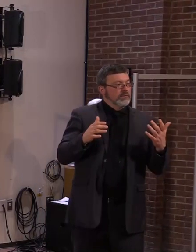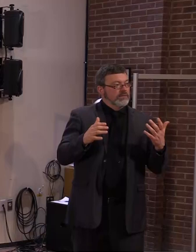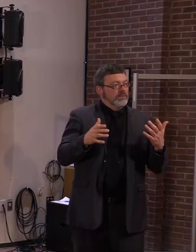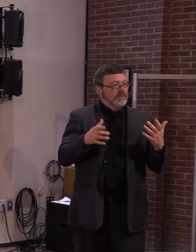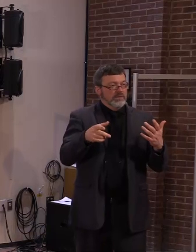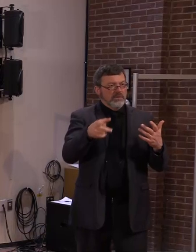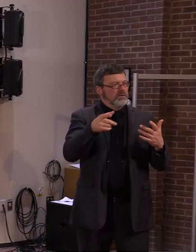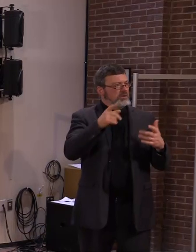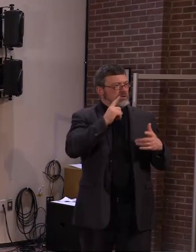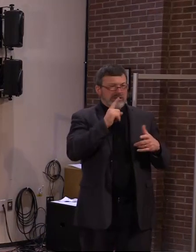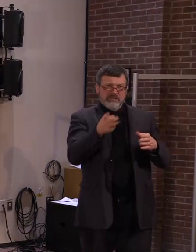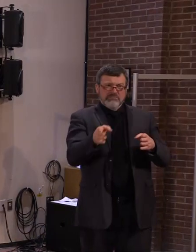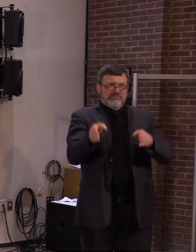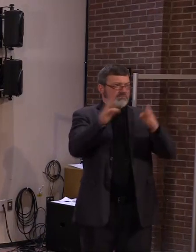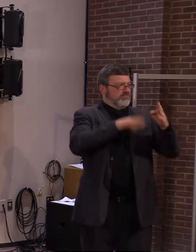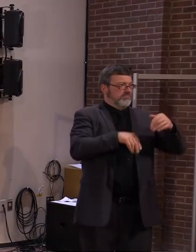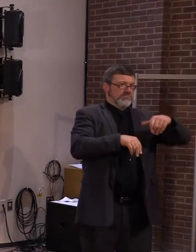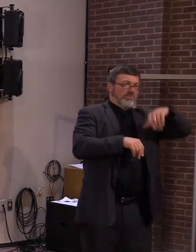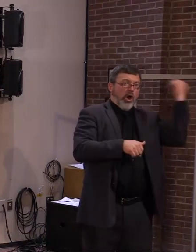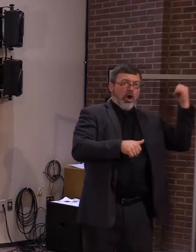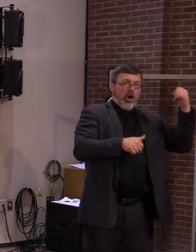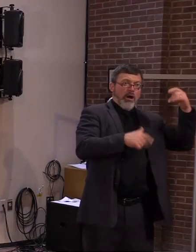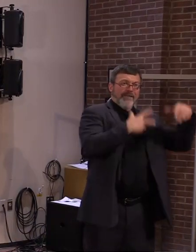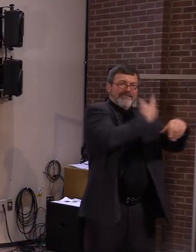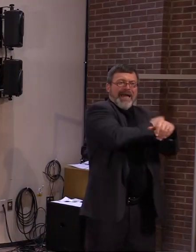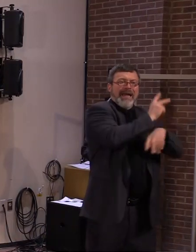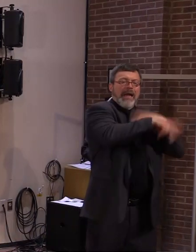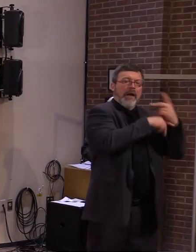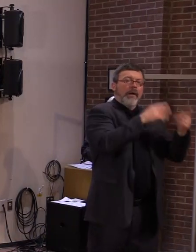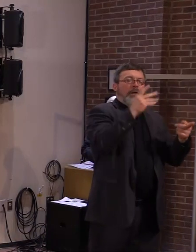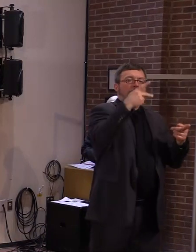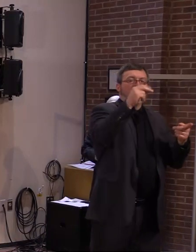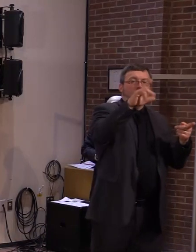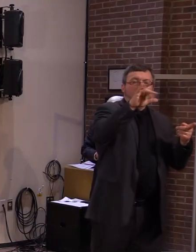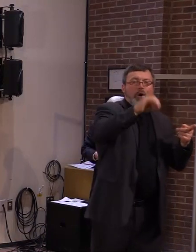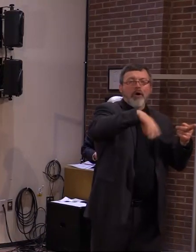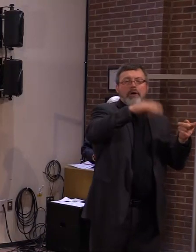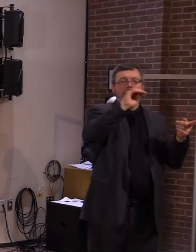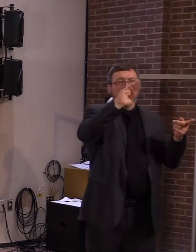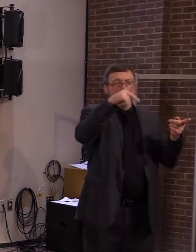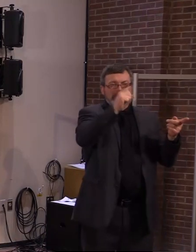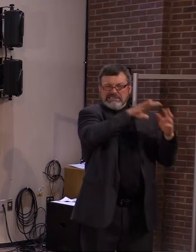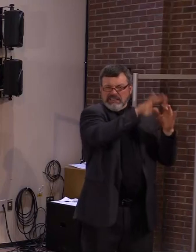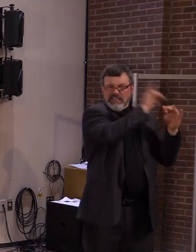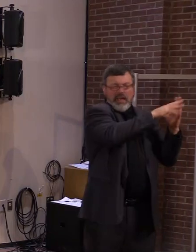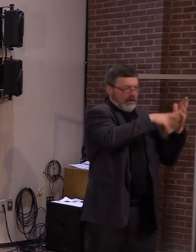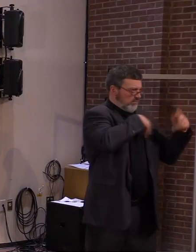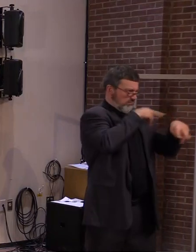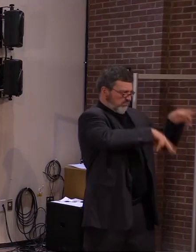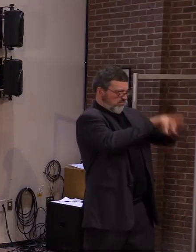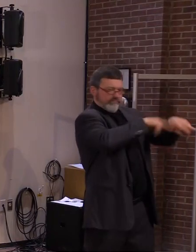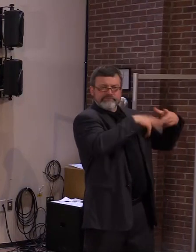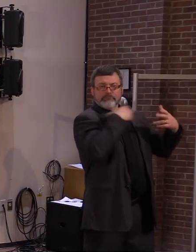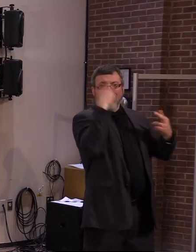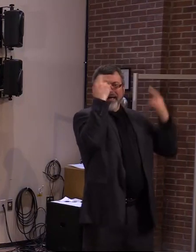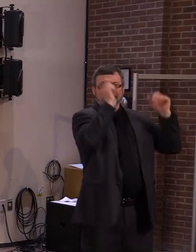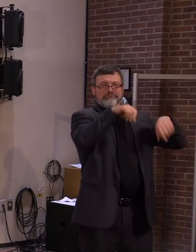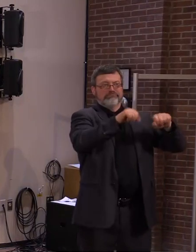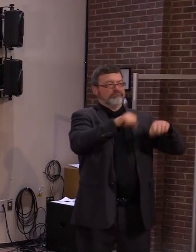this novel vaccination. And so we just have to understand that and go with the science every